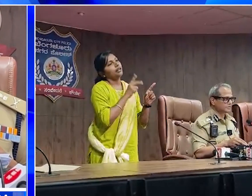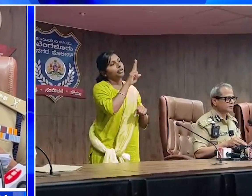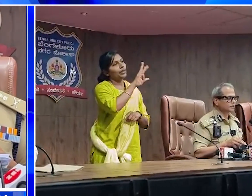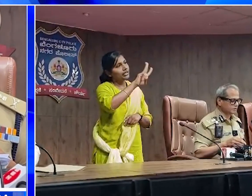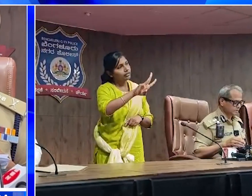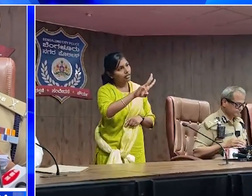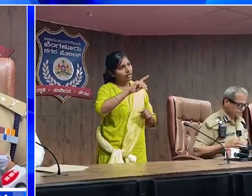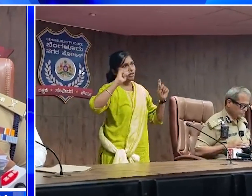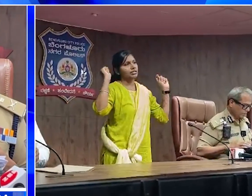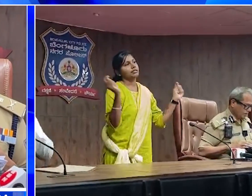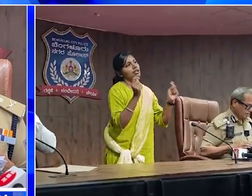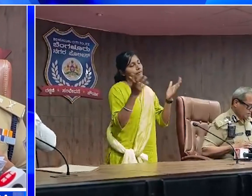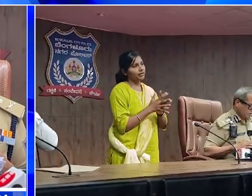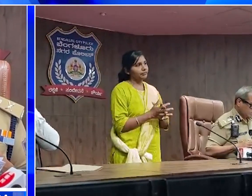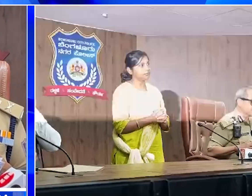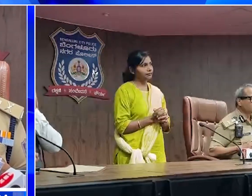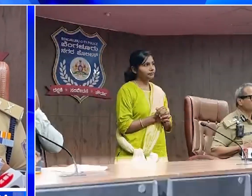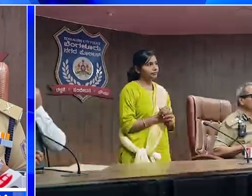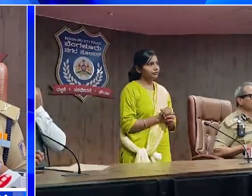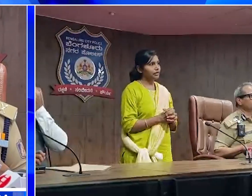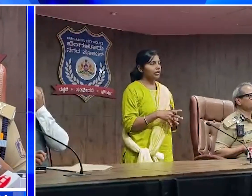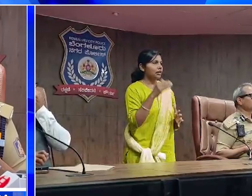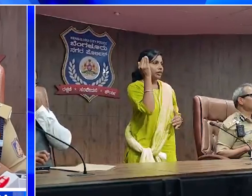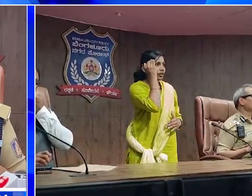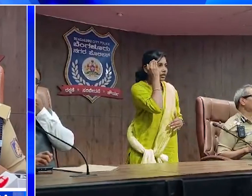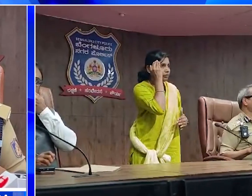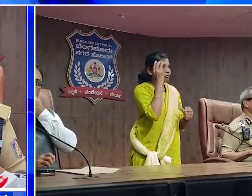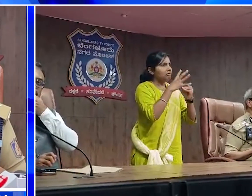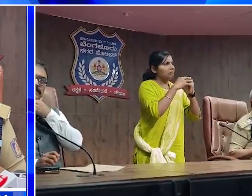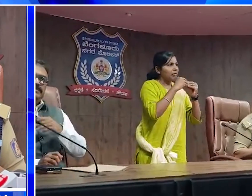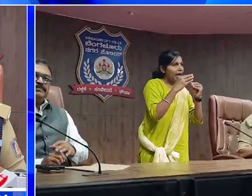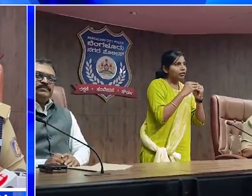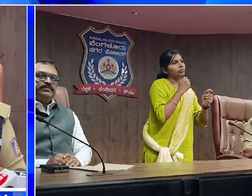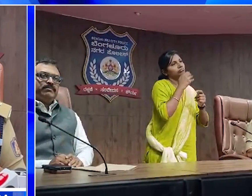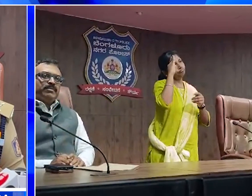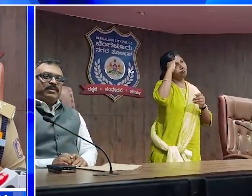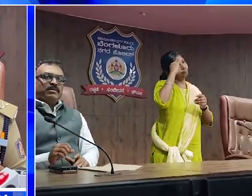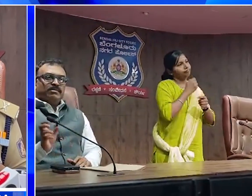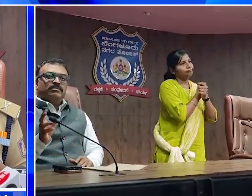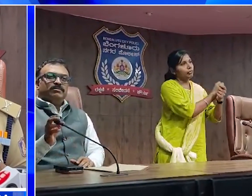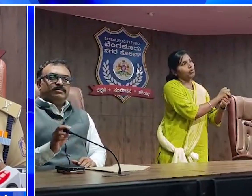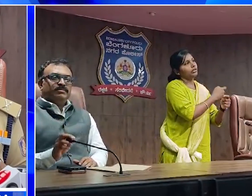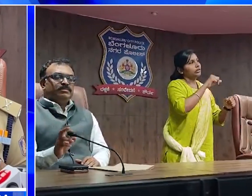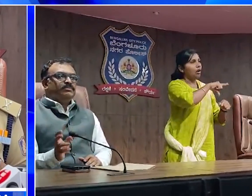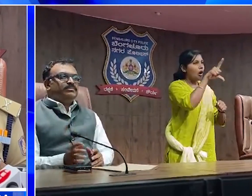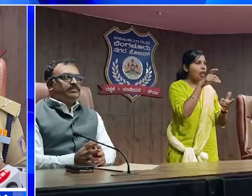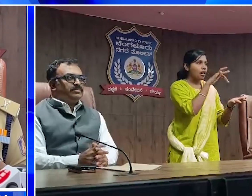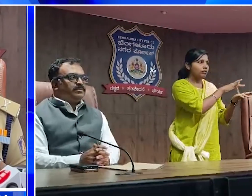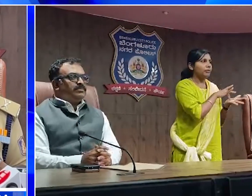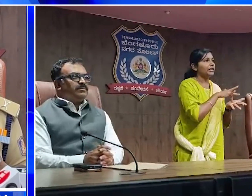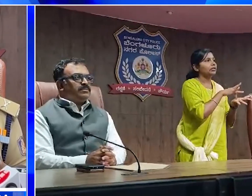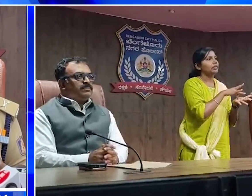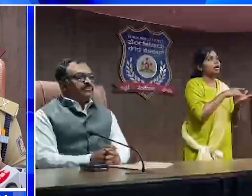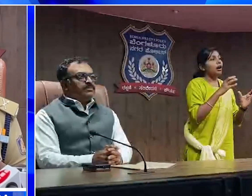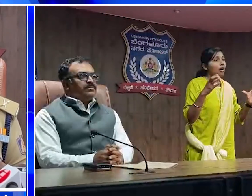Therefore, keeping that in mind, on this occasion we have also organized a small workshop for all our DCP level officers here.